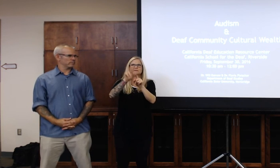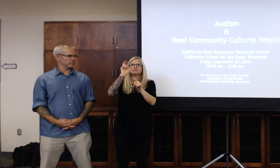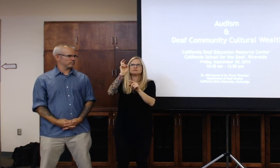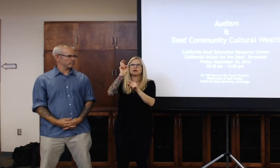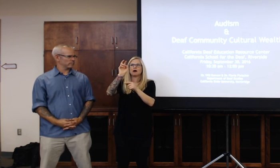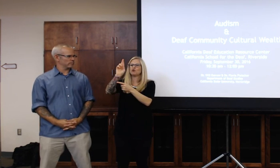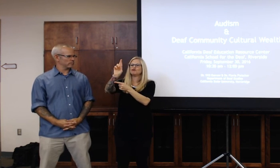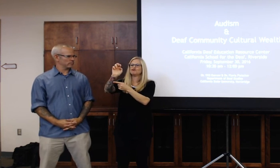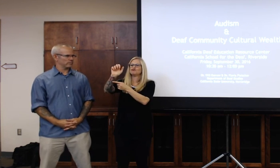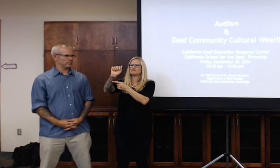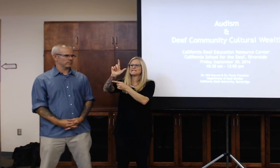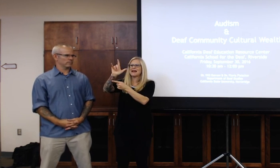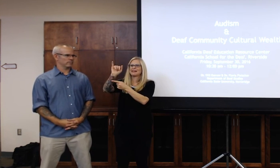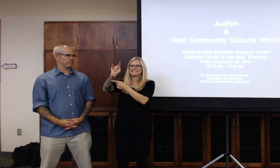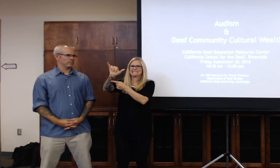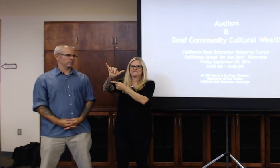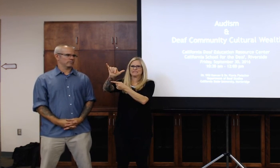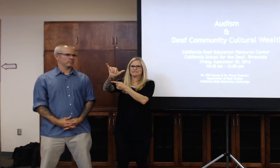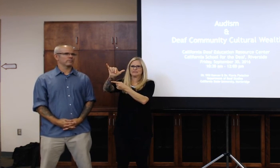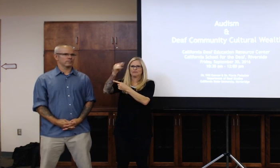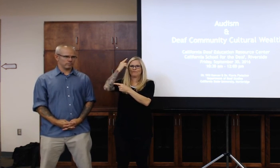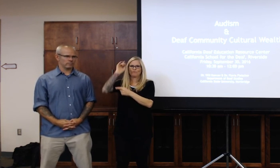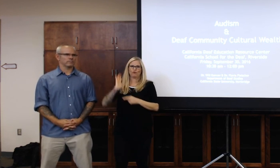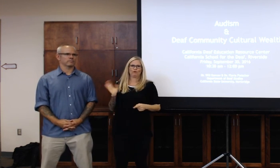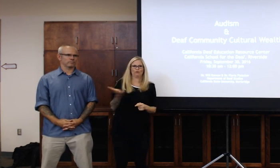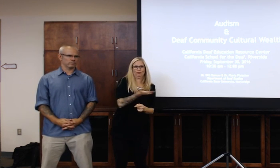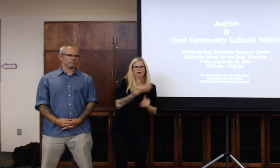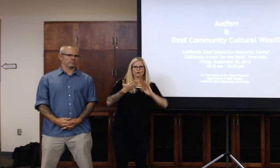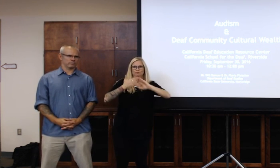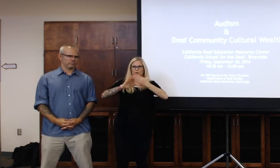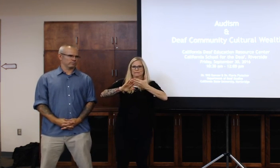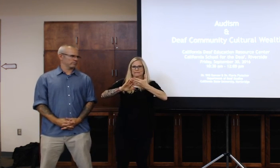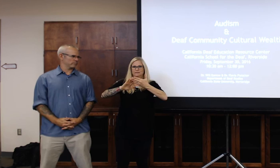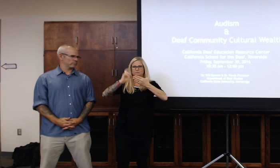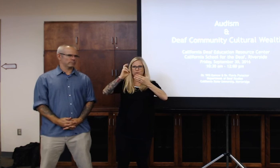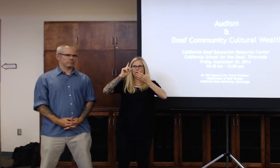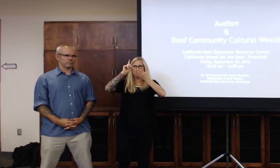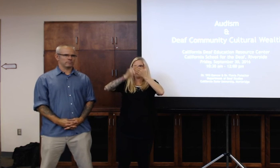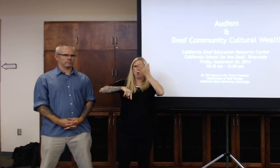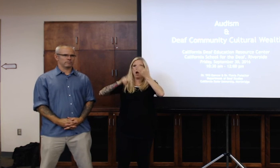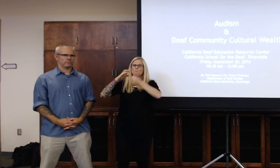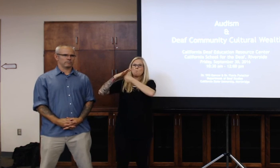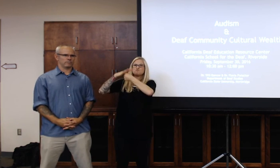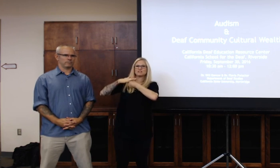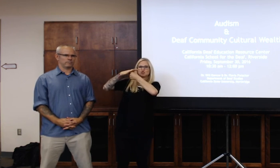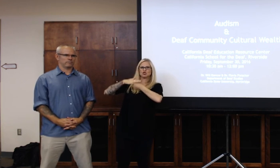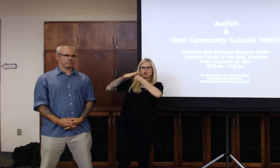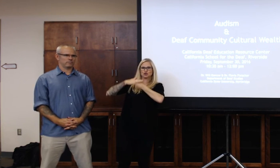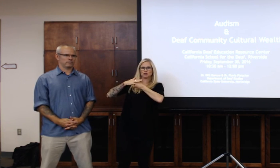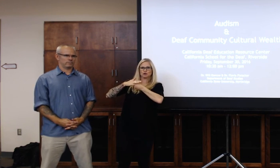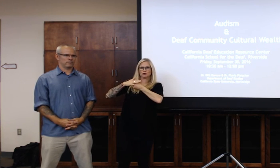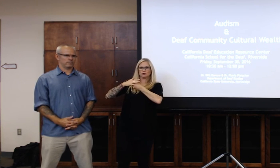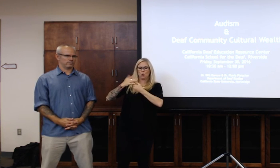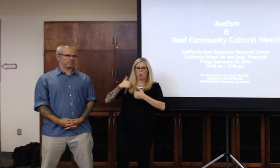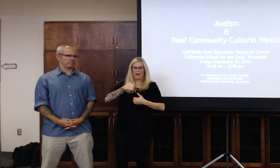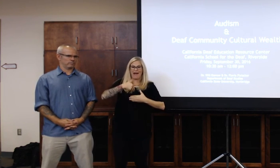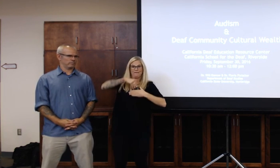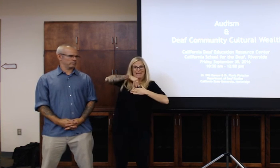discussion as reality. This is reality for all of our community. What is that oppression? We